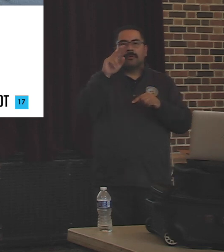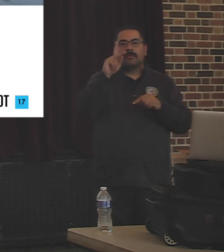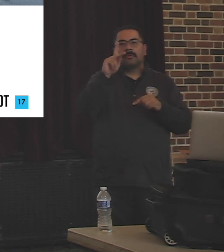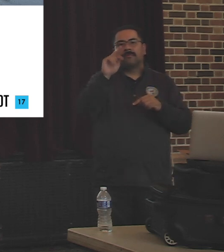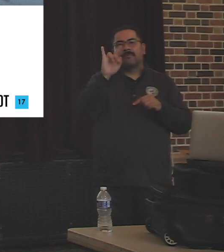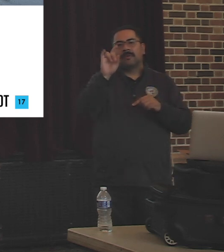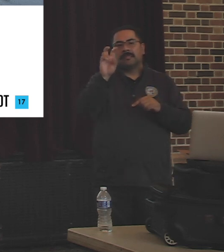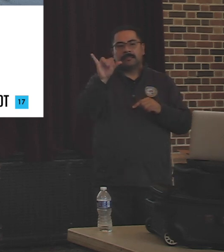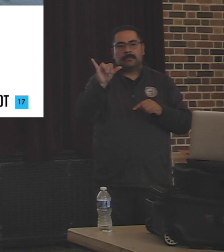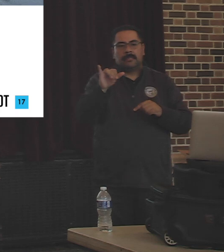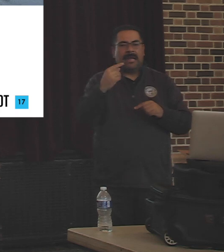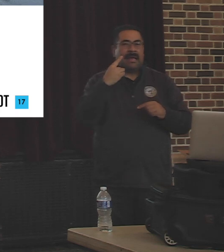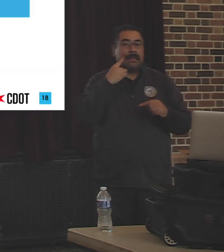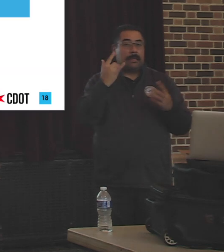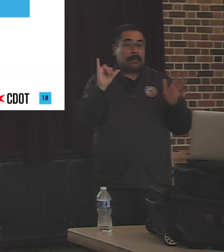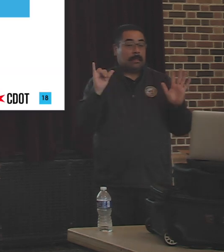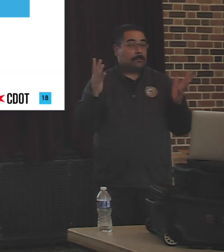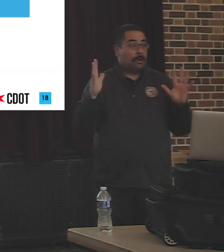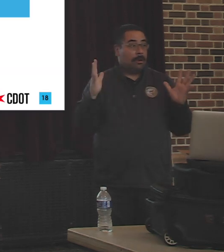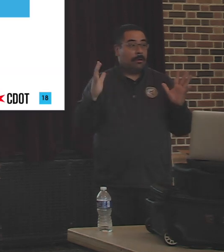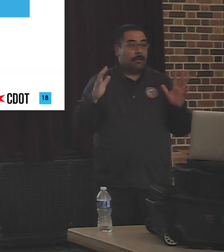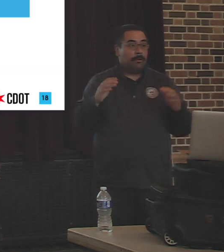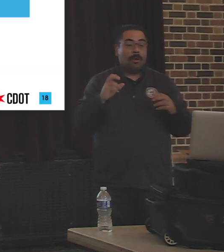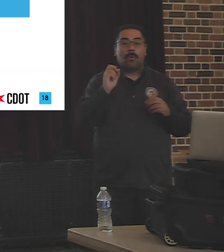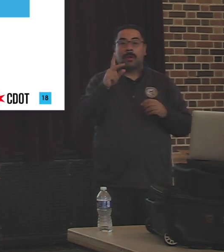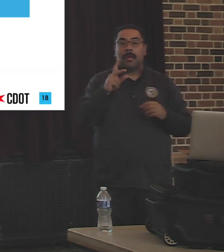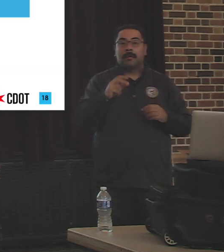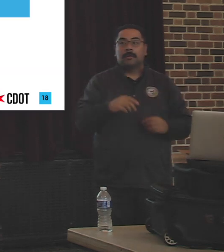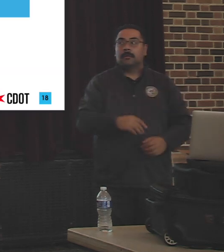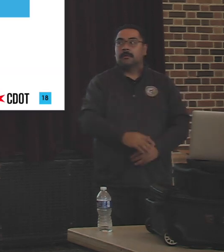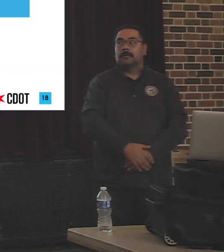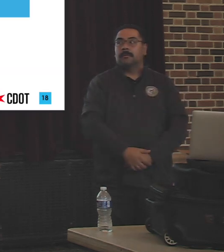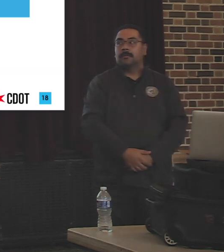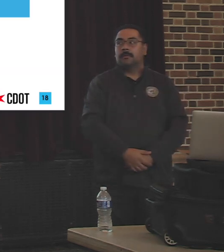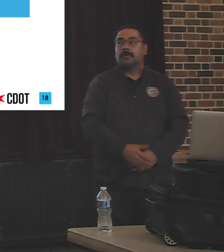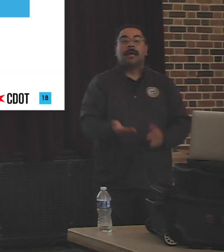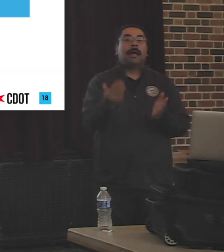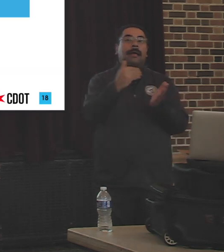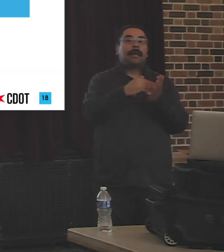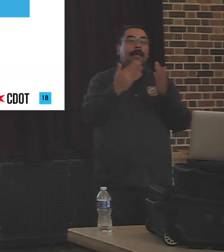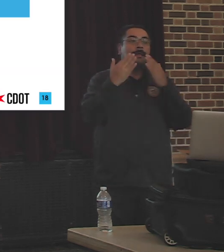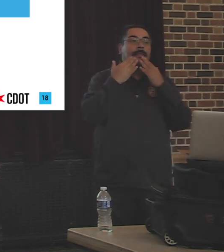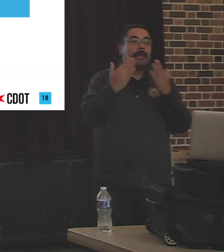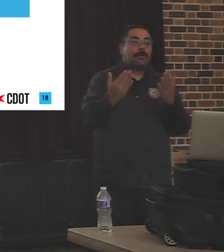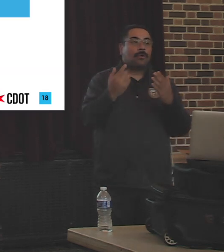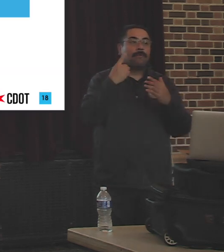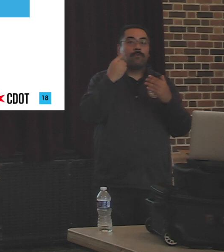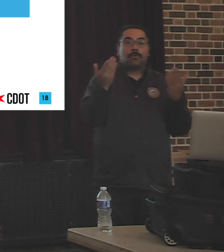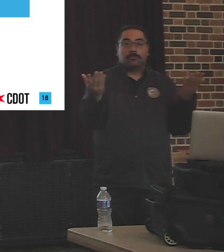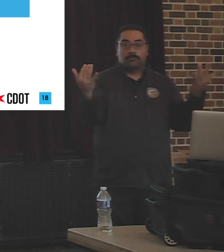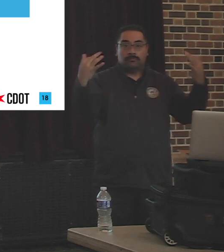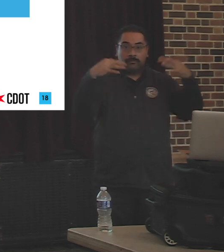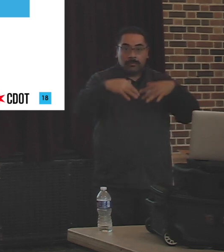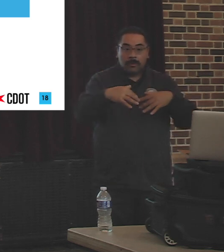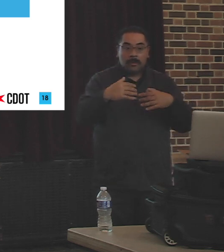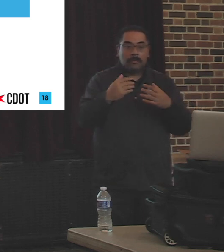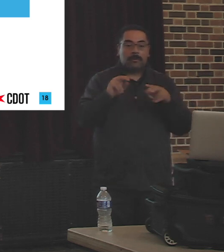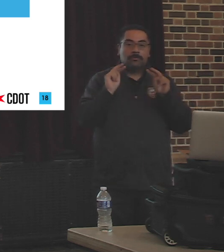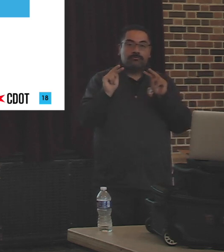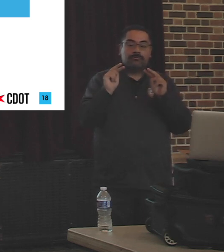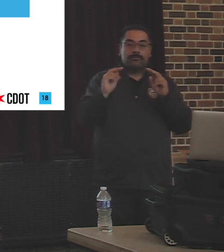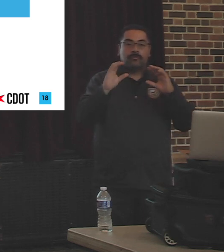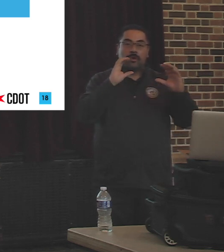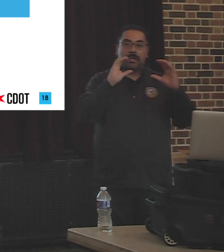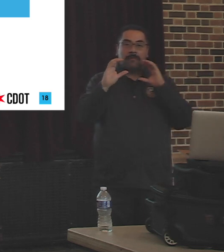So I think that's all. Okay, so again, thank you for being here. Look forward to the conversations